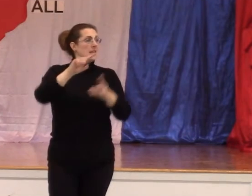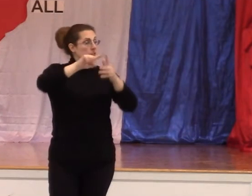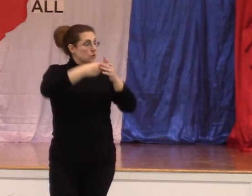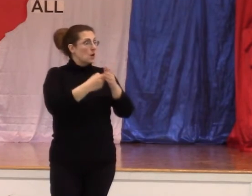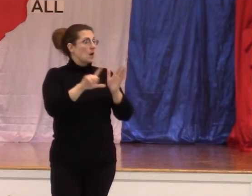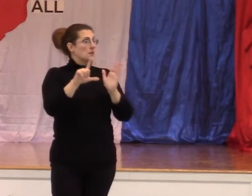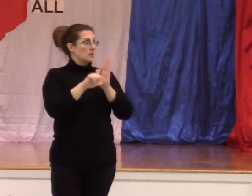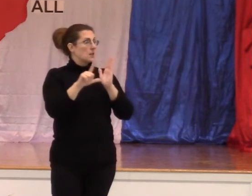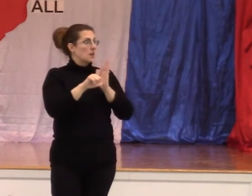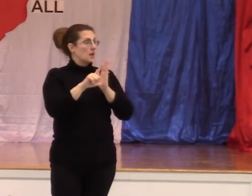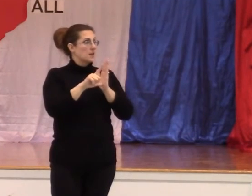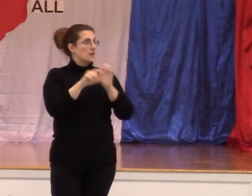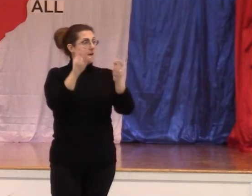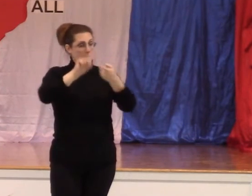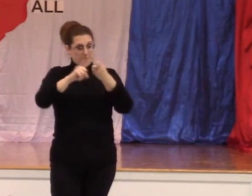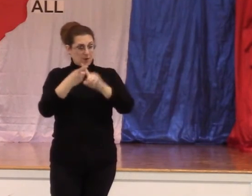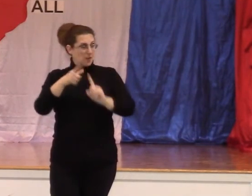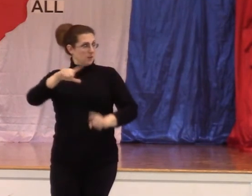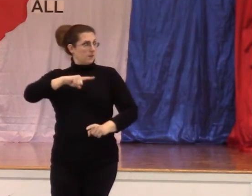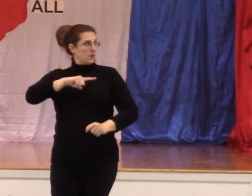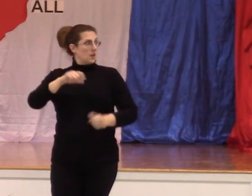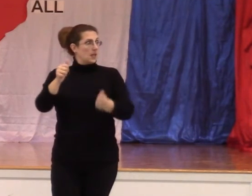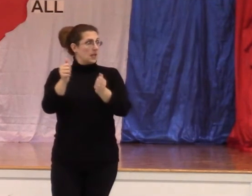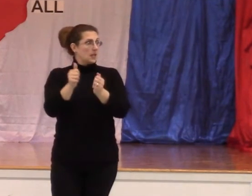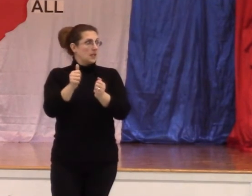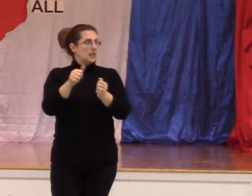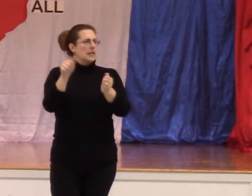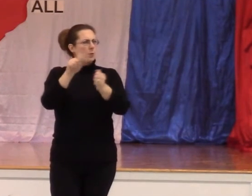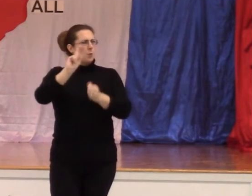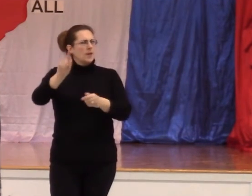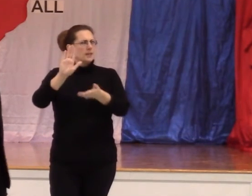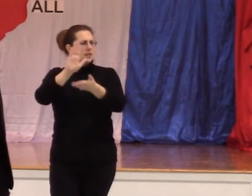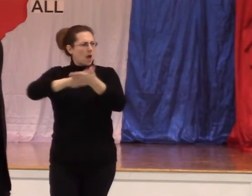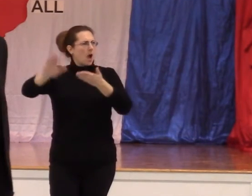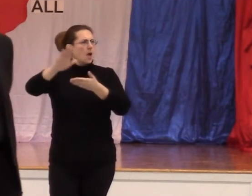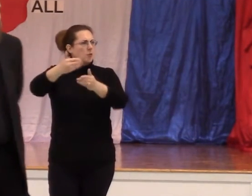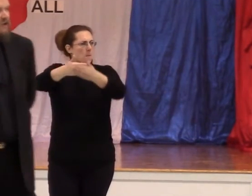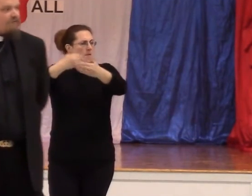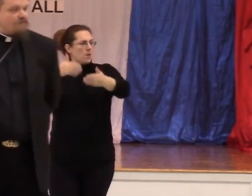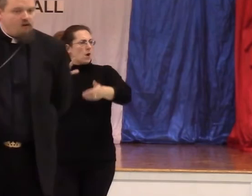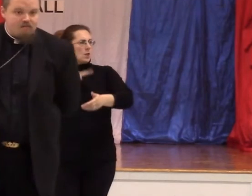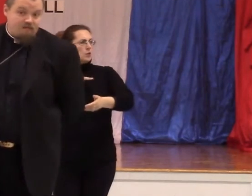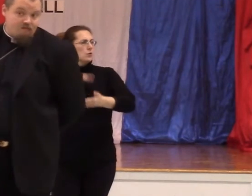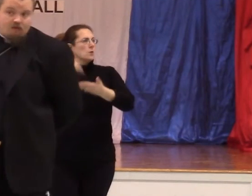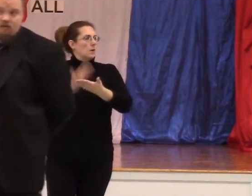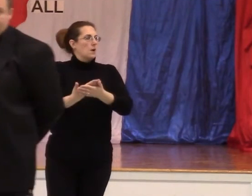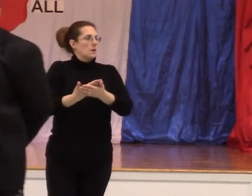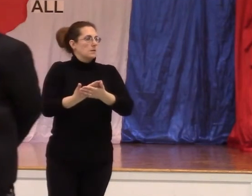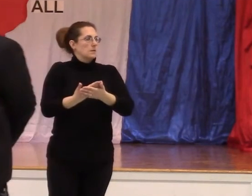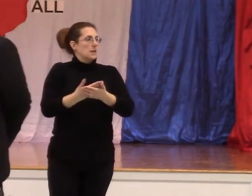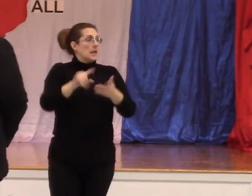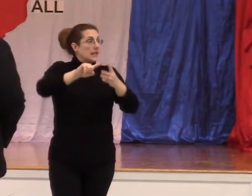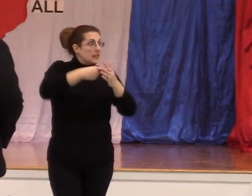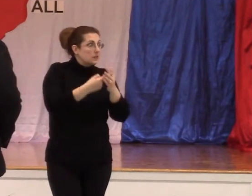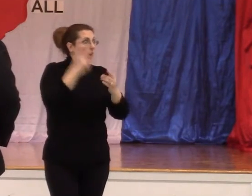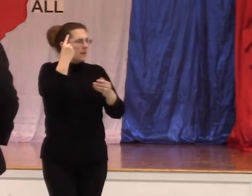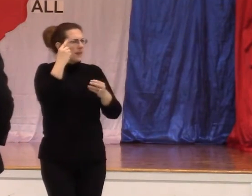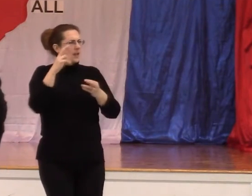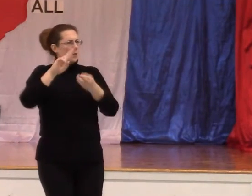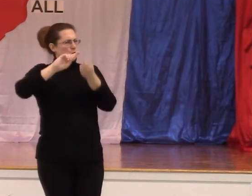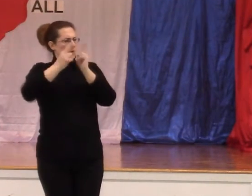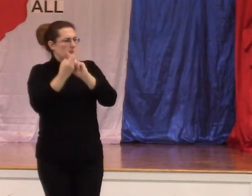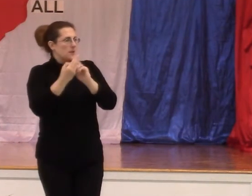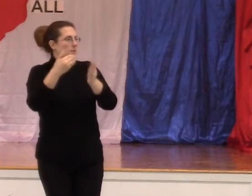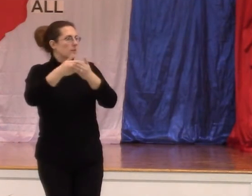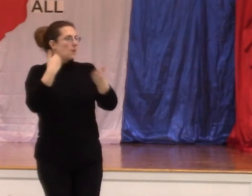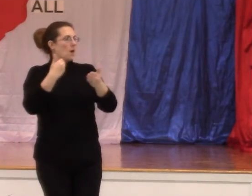is a colleague of Luther. In fact, he's at Wittenberg before Luther is. And he starts thinking of reforms even before Luther does. But But when